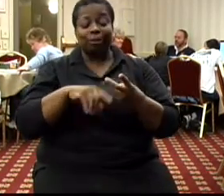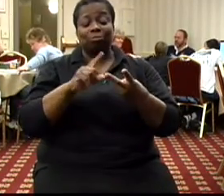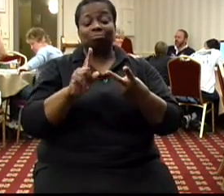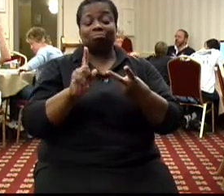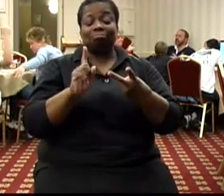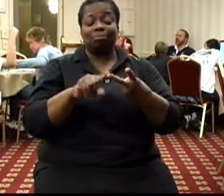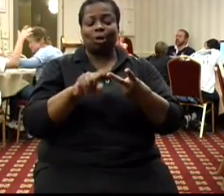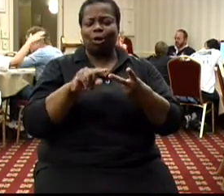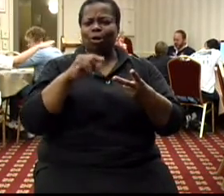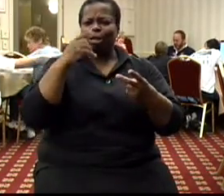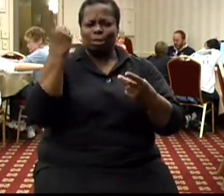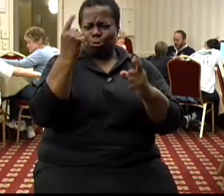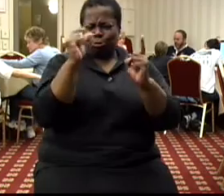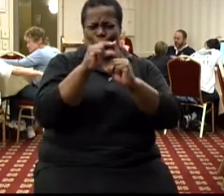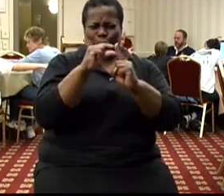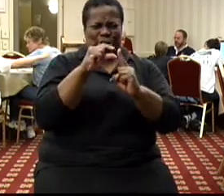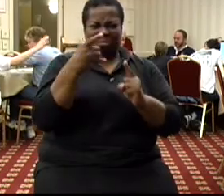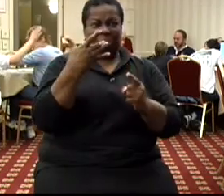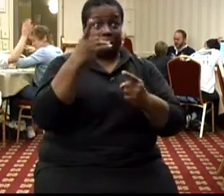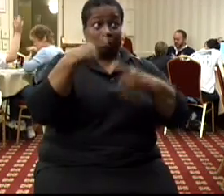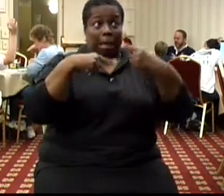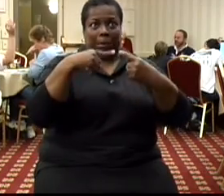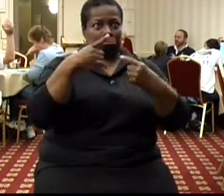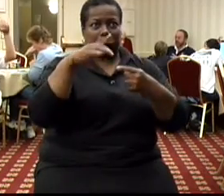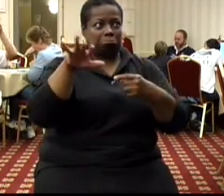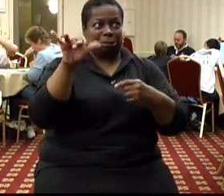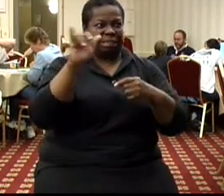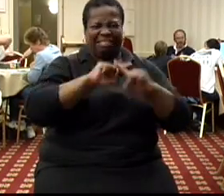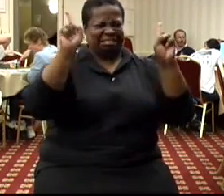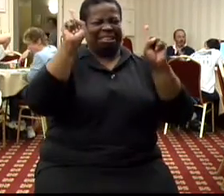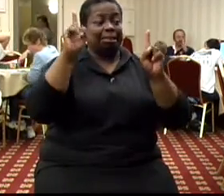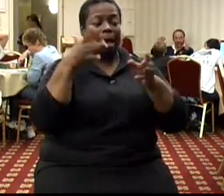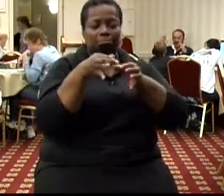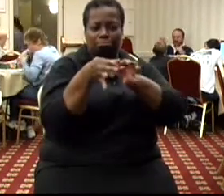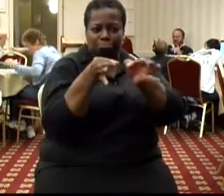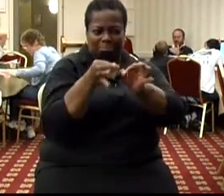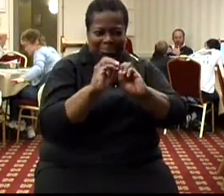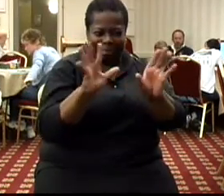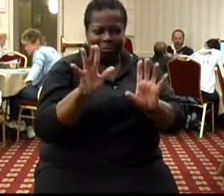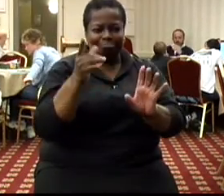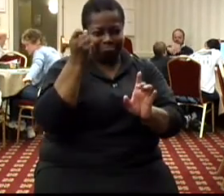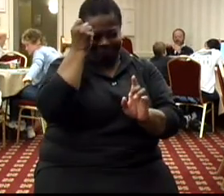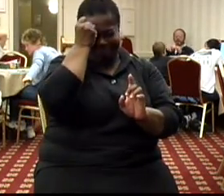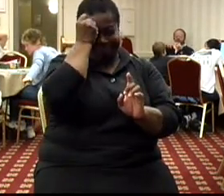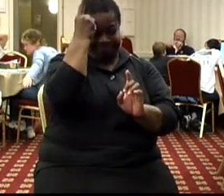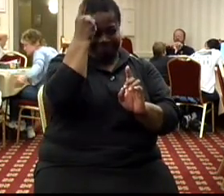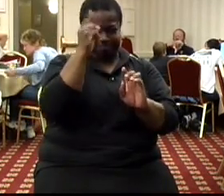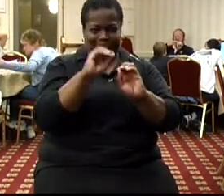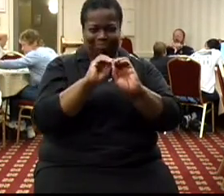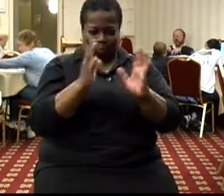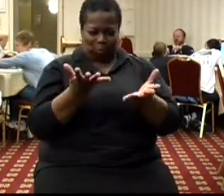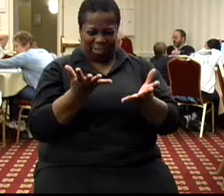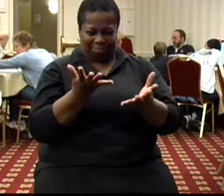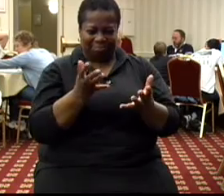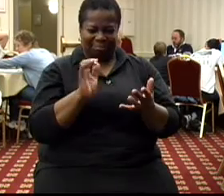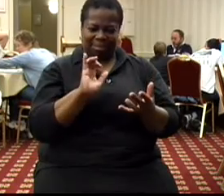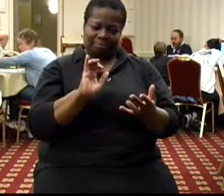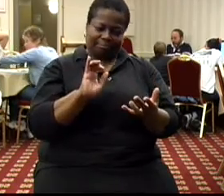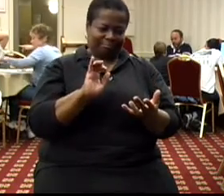character, or if there's a sign or a word that's not particularly known, you might want to make your audience aware of that before you continue with your story